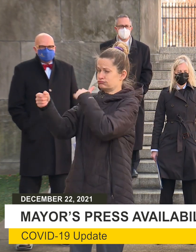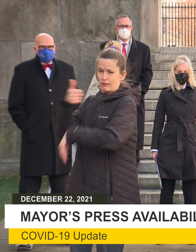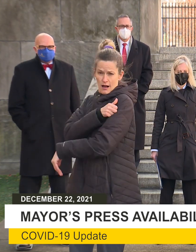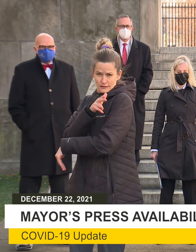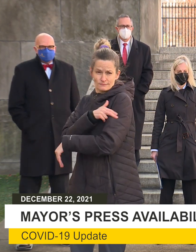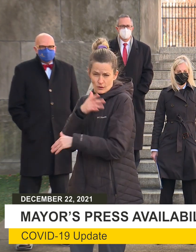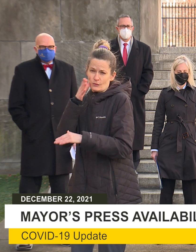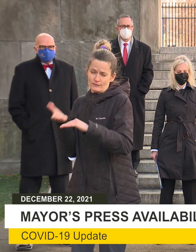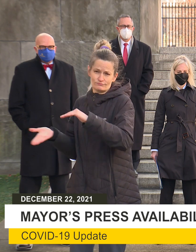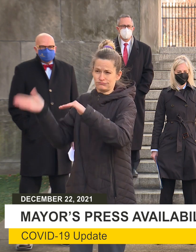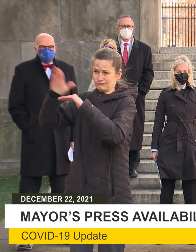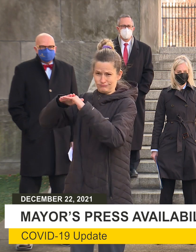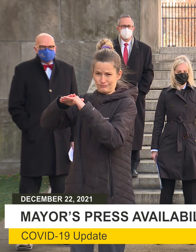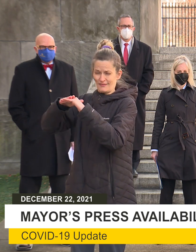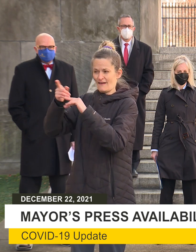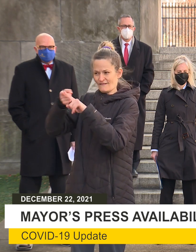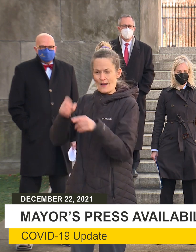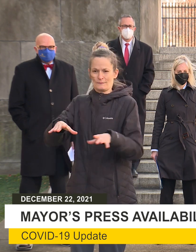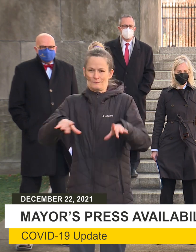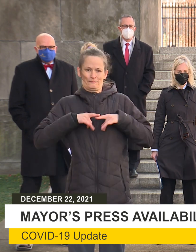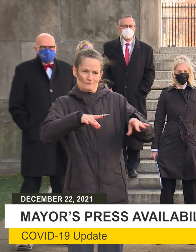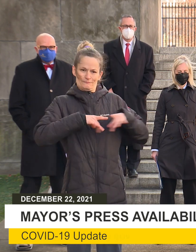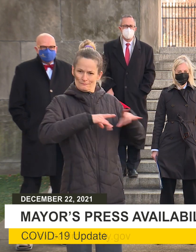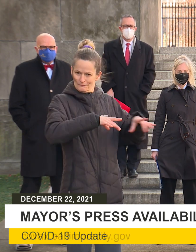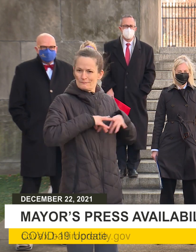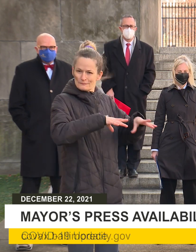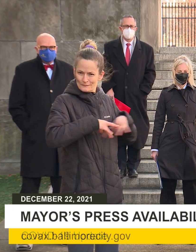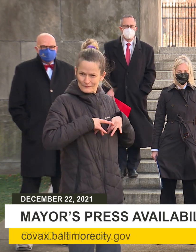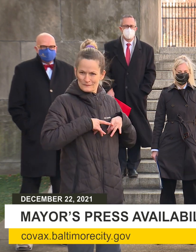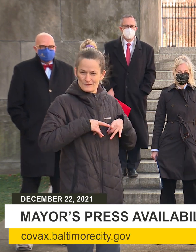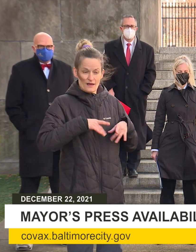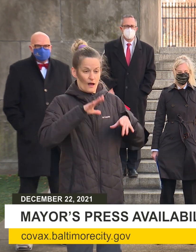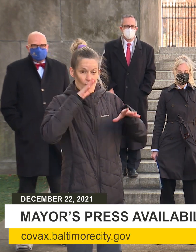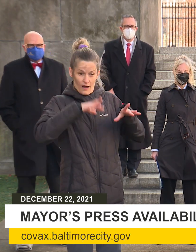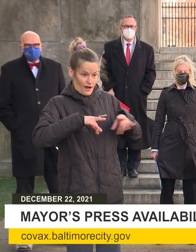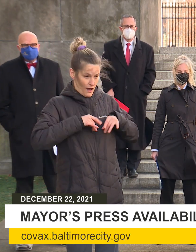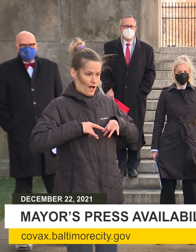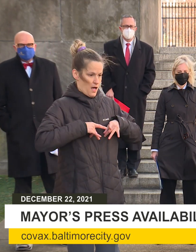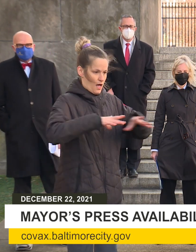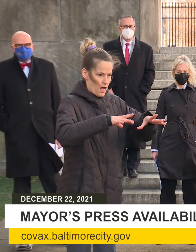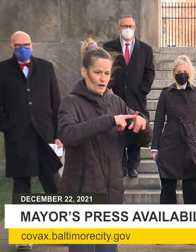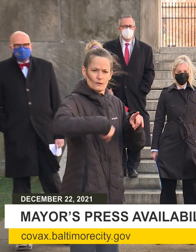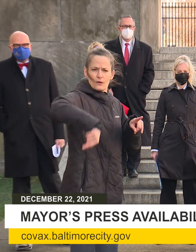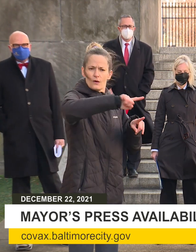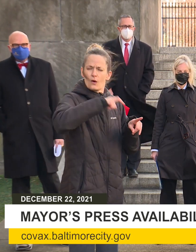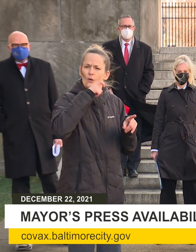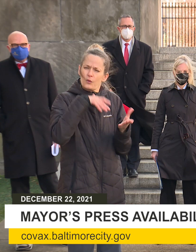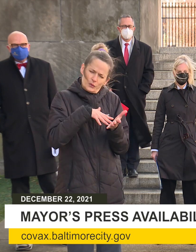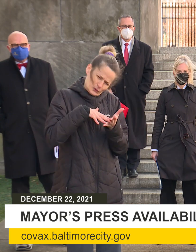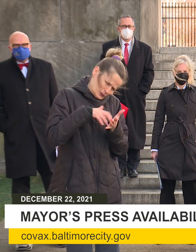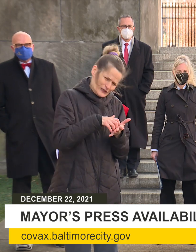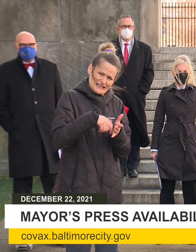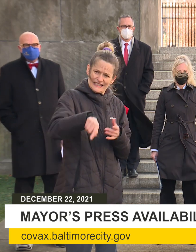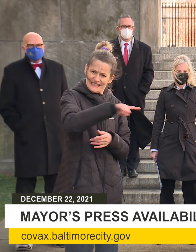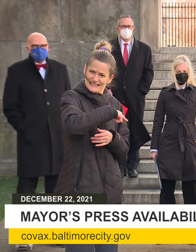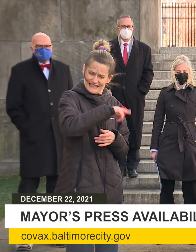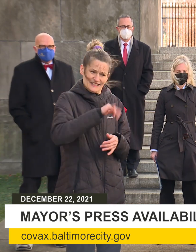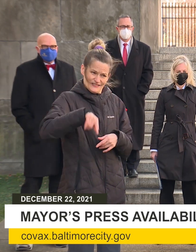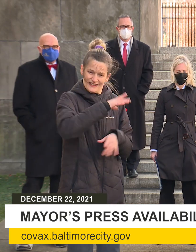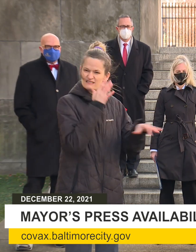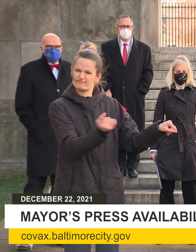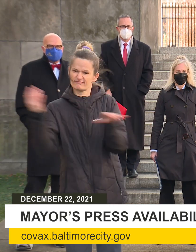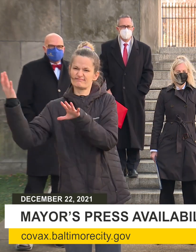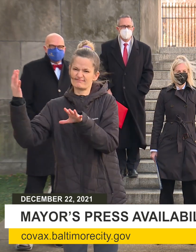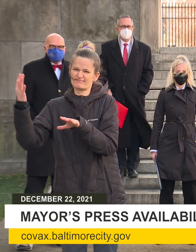our most vulnerable populations being hospitalized. I want to be clear that although vaccinated individuals can still